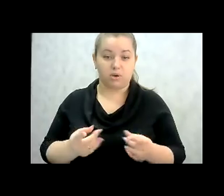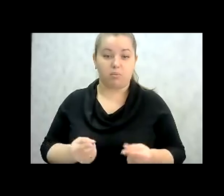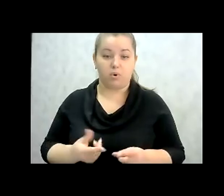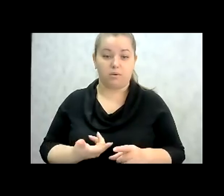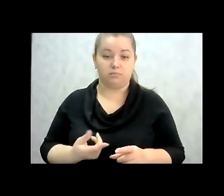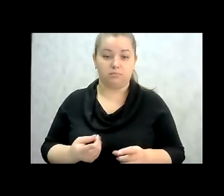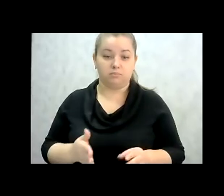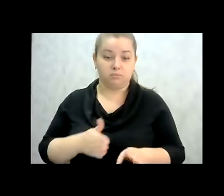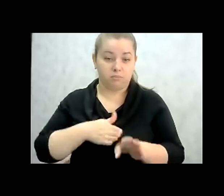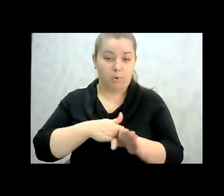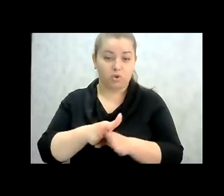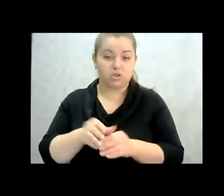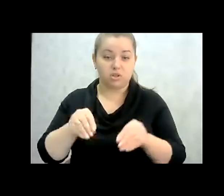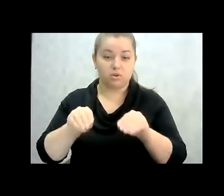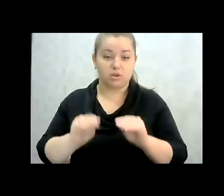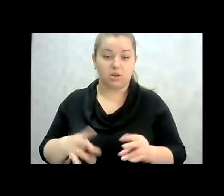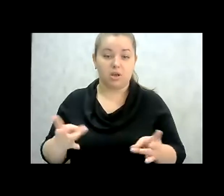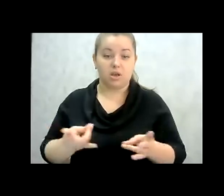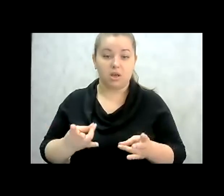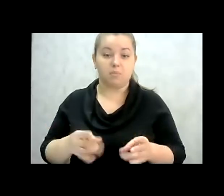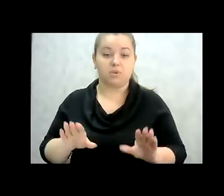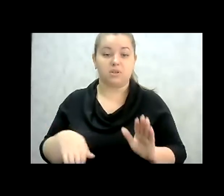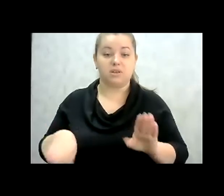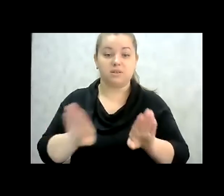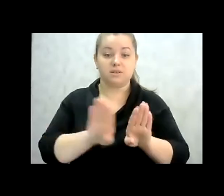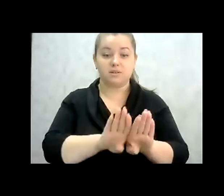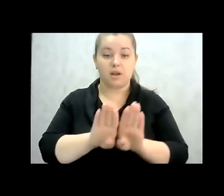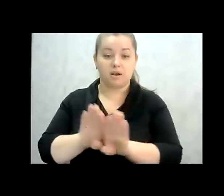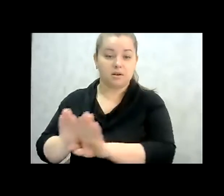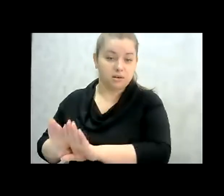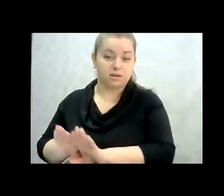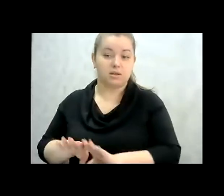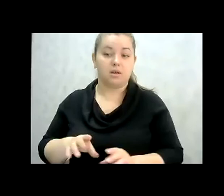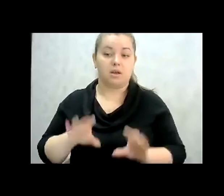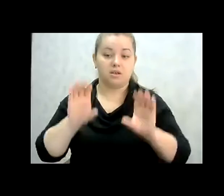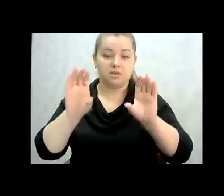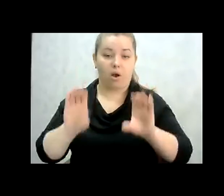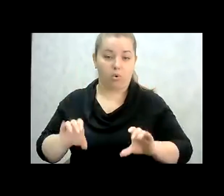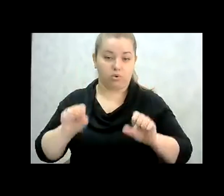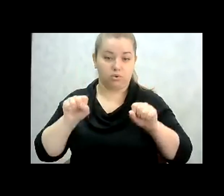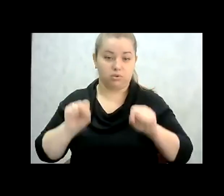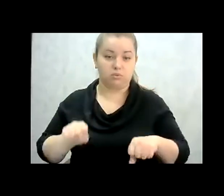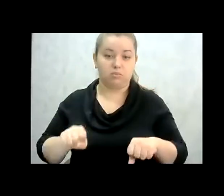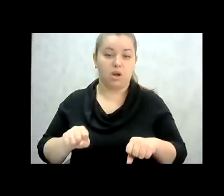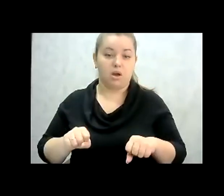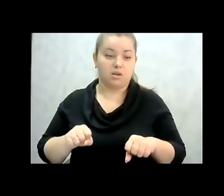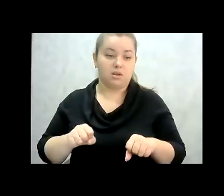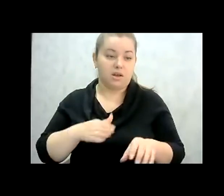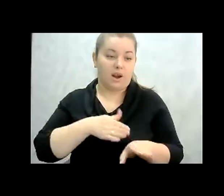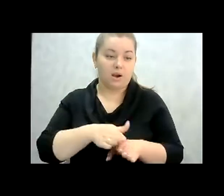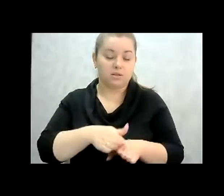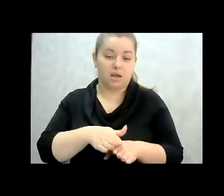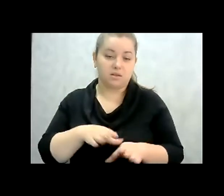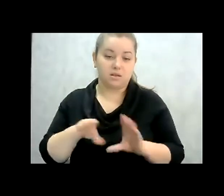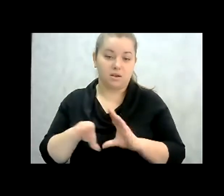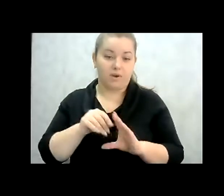this issue deserves full-fledged solution in order